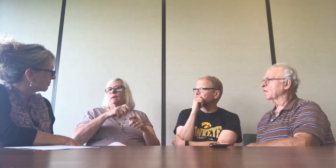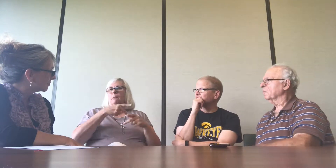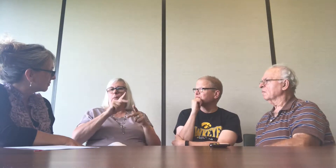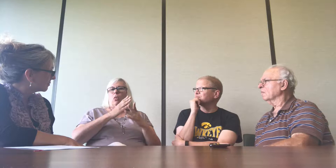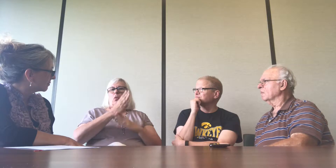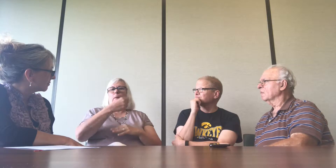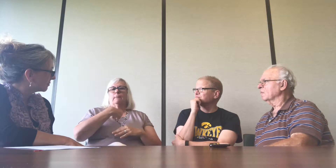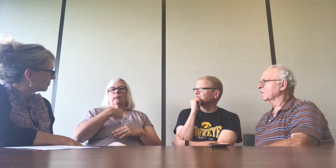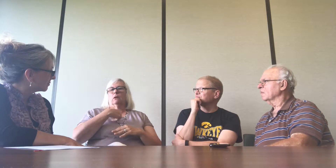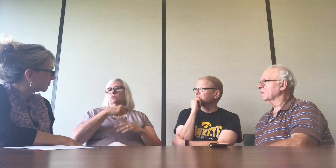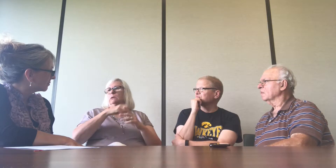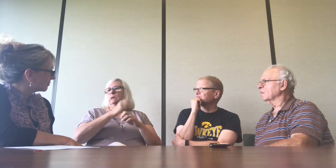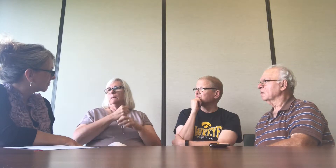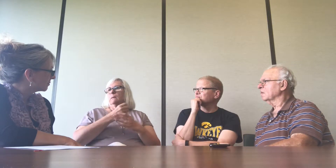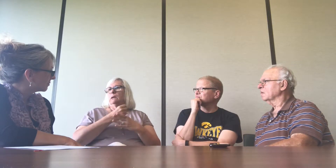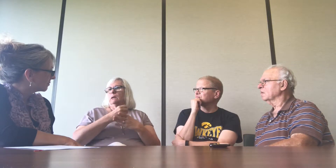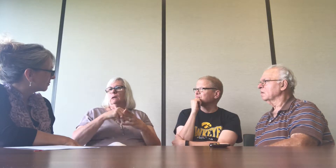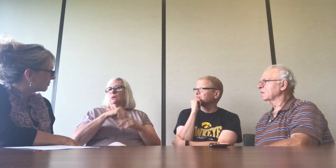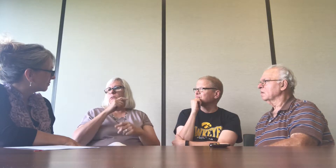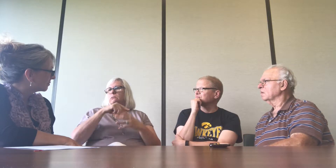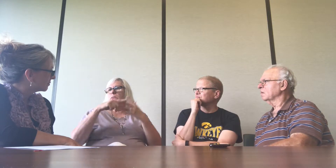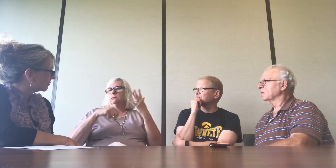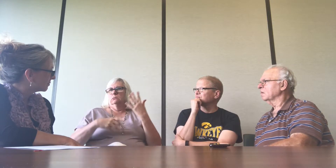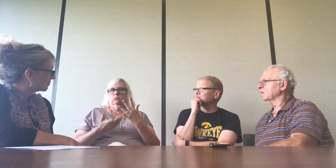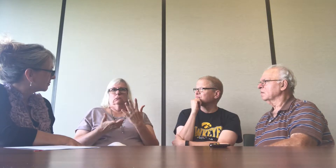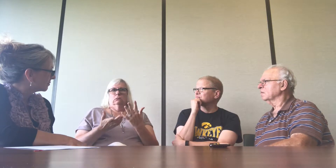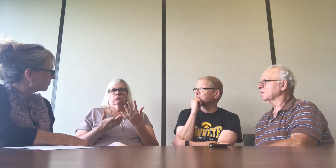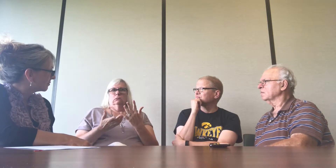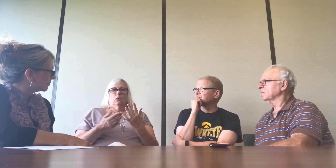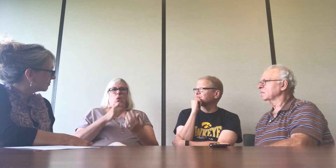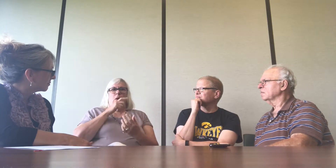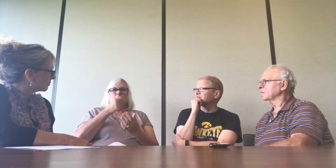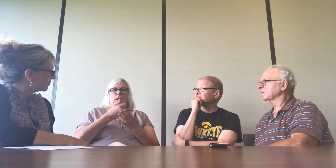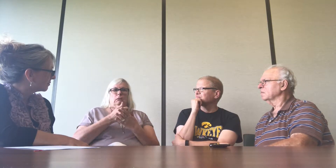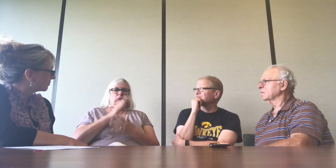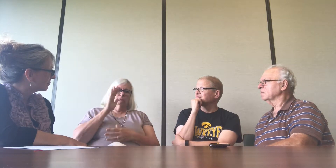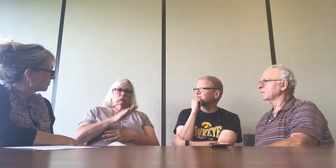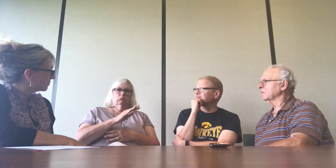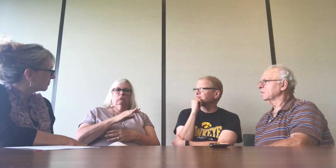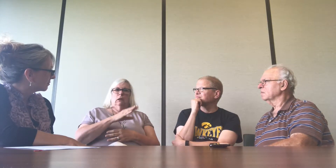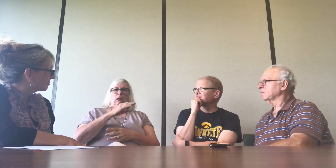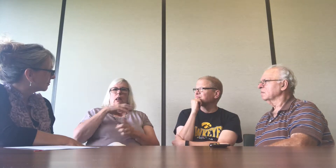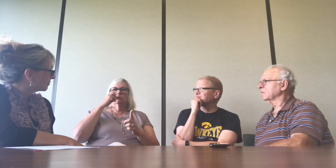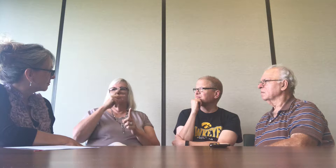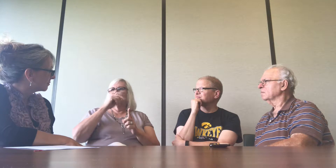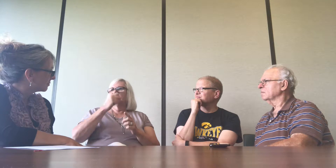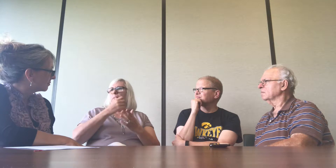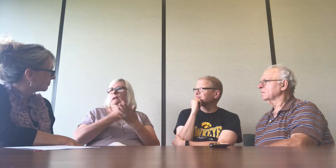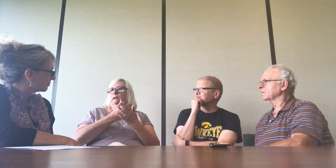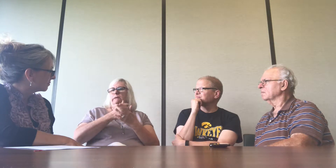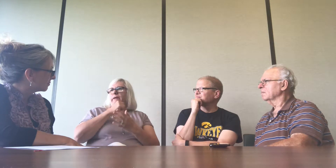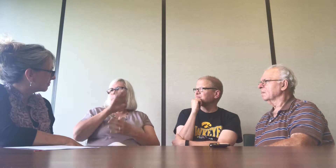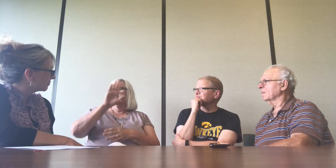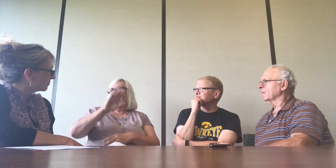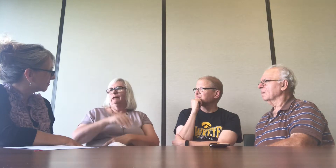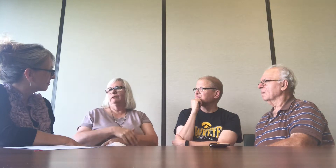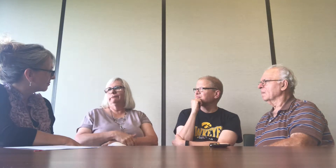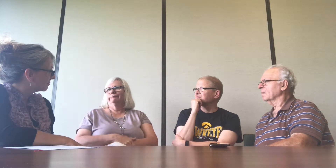You know, there's some CODAs out there who manage their parents' money as well. and they tell their parents,